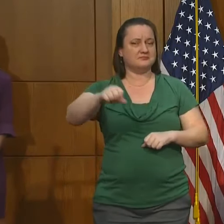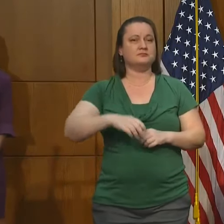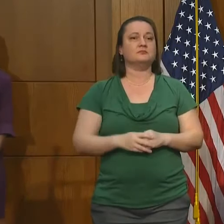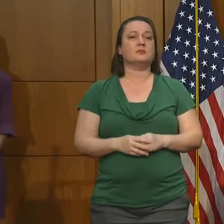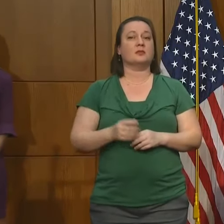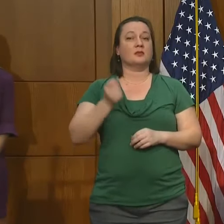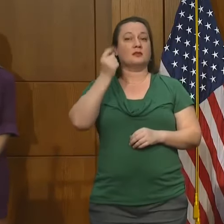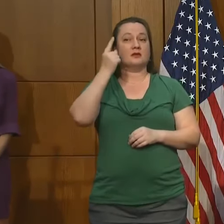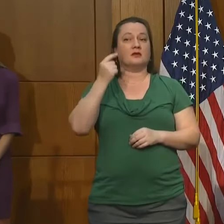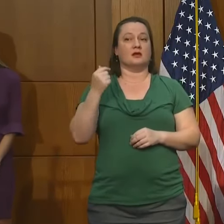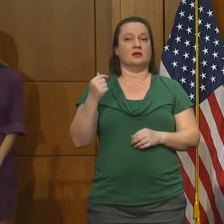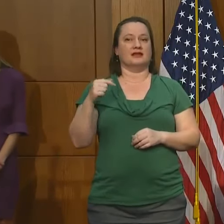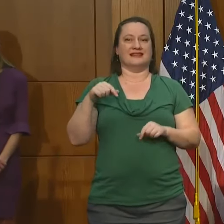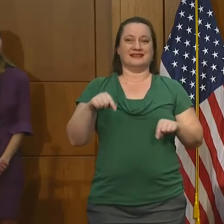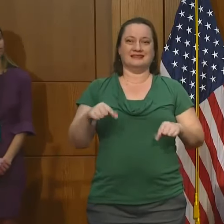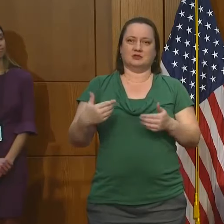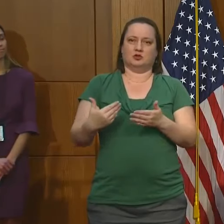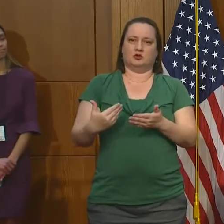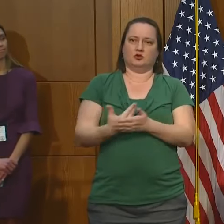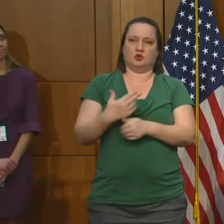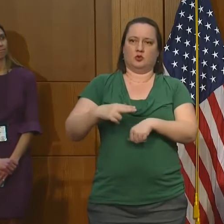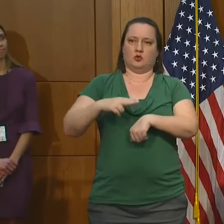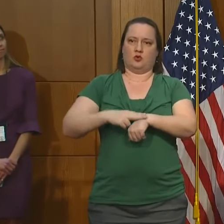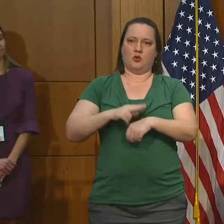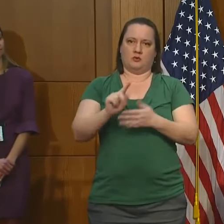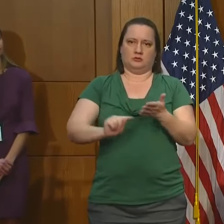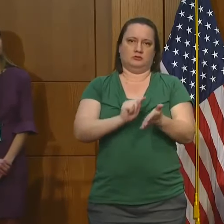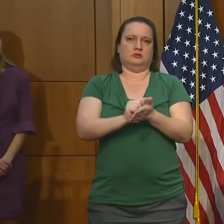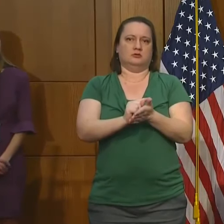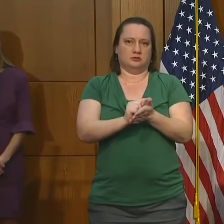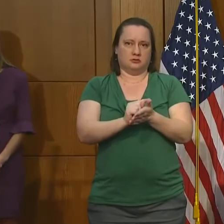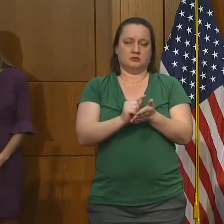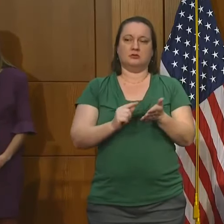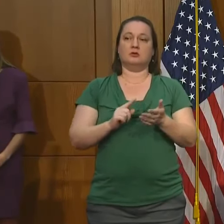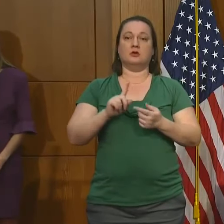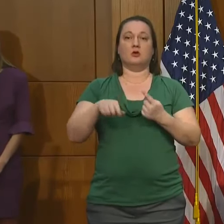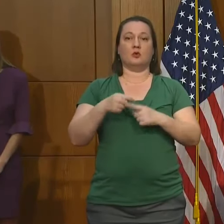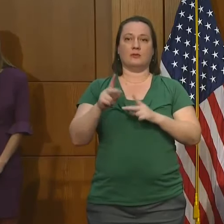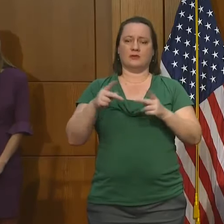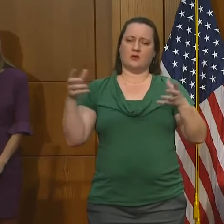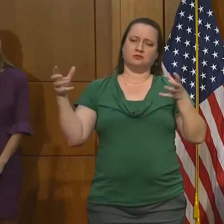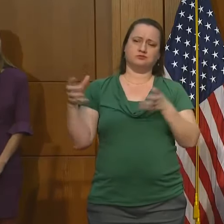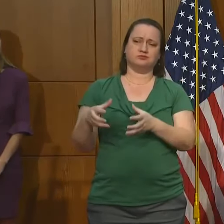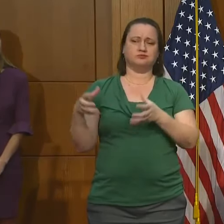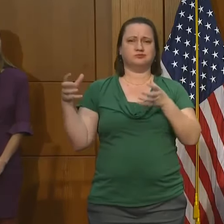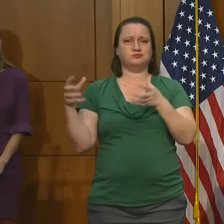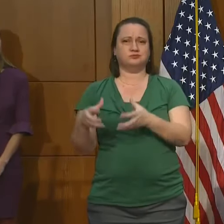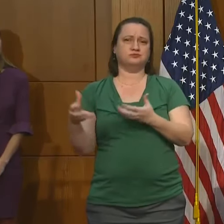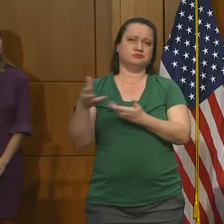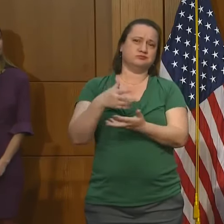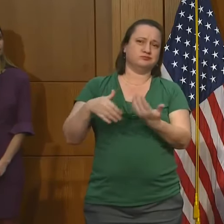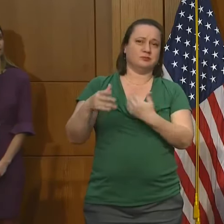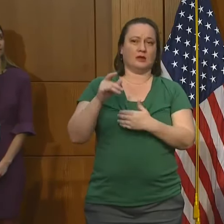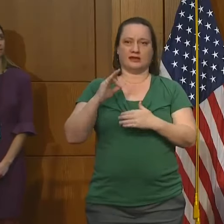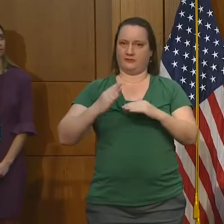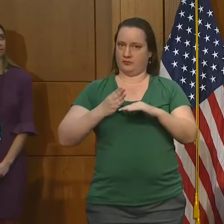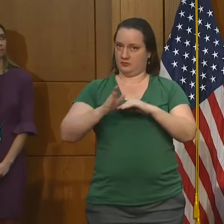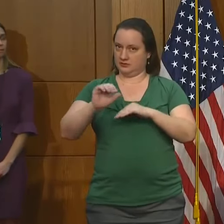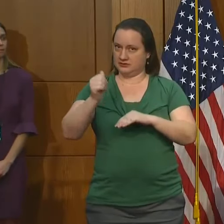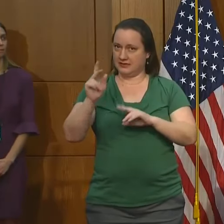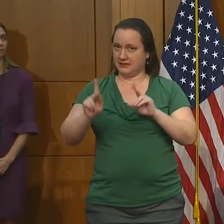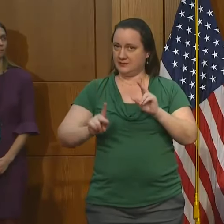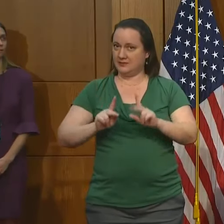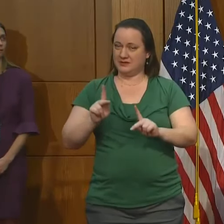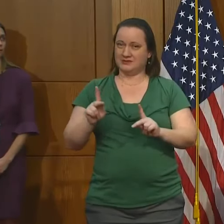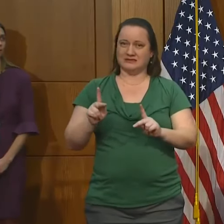are dealing with a new normal. And so we know that anytime people get together, gatherings of more than 10 people, for